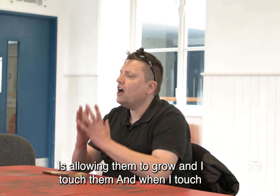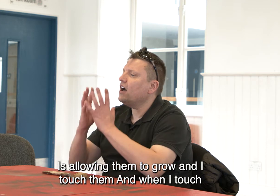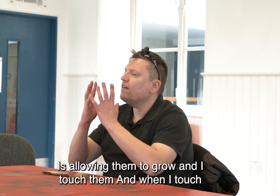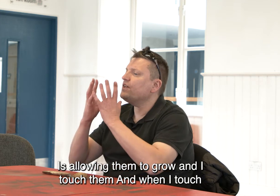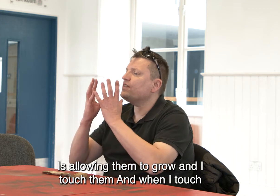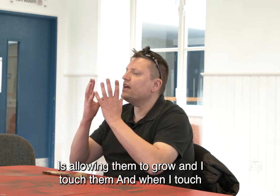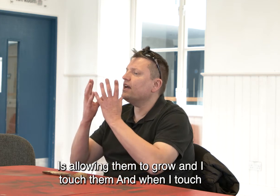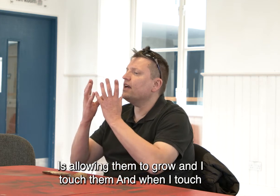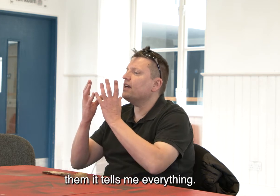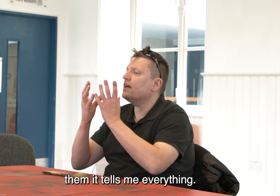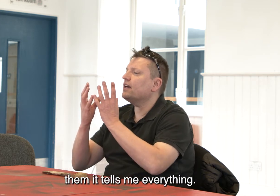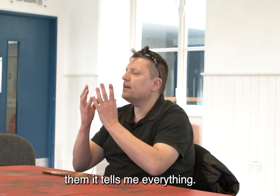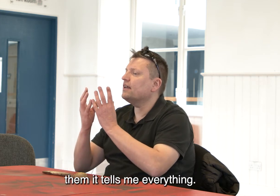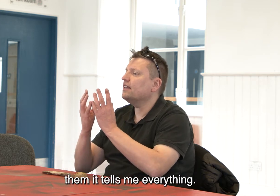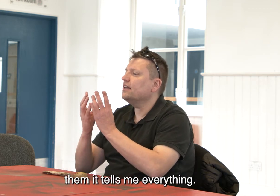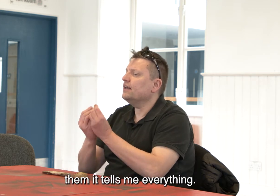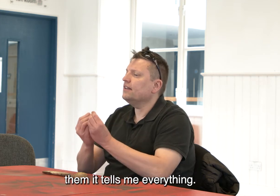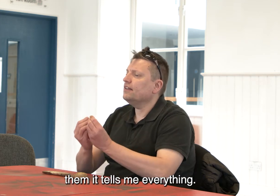I touch them, it tells me everything.